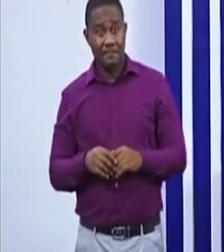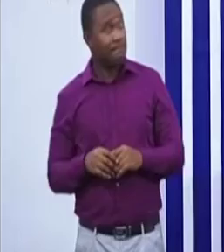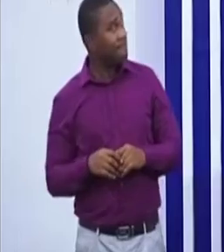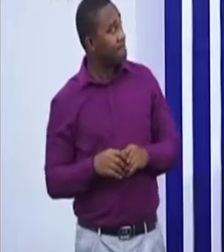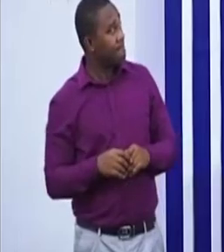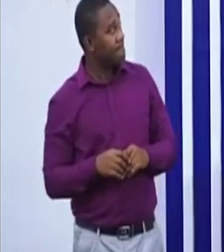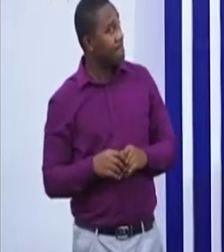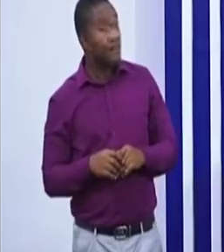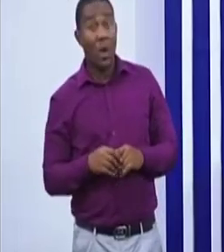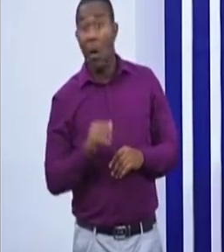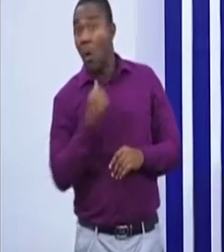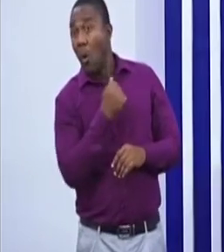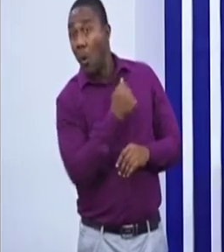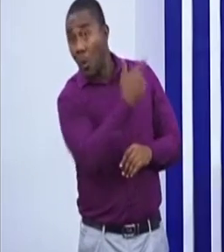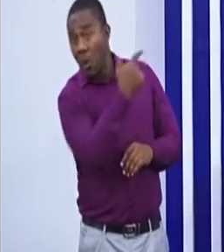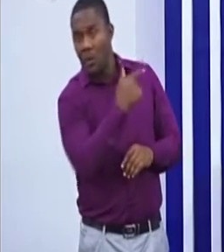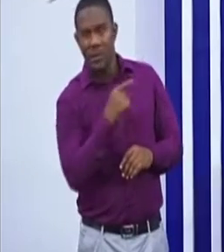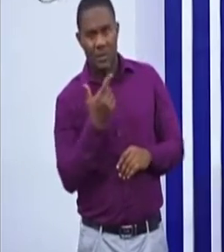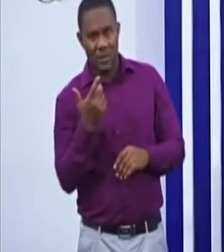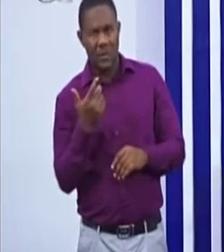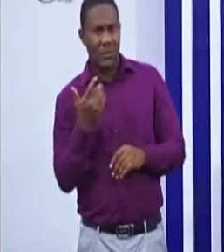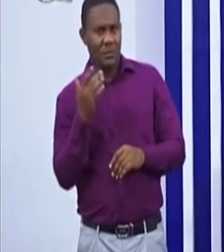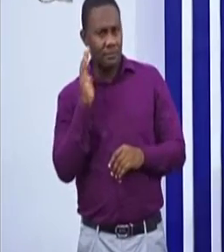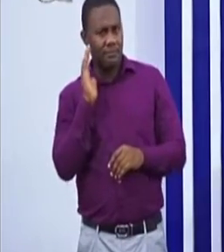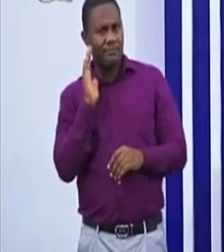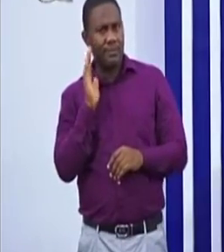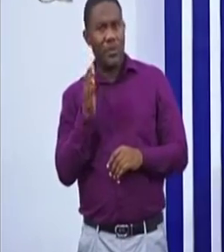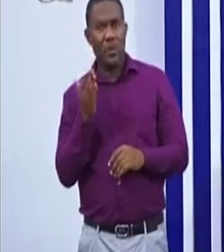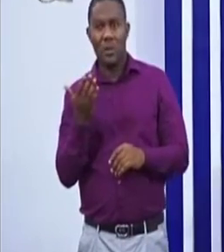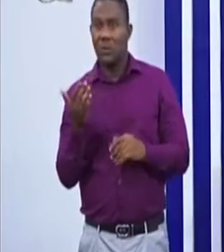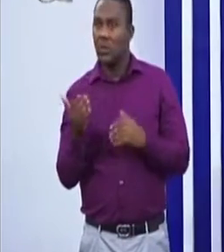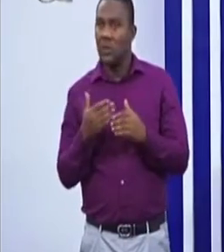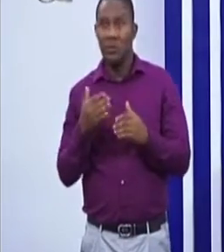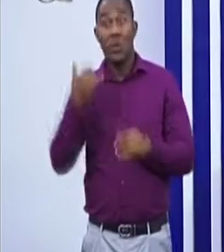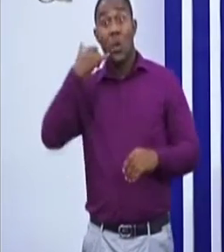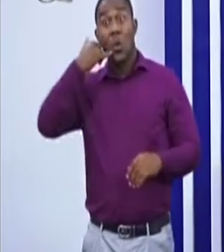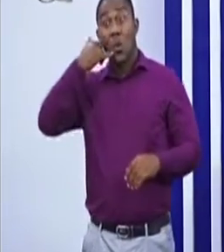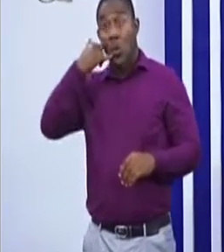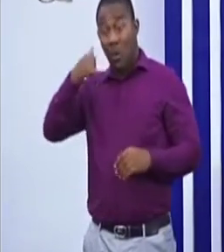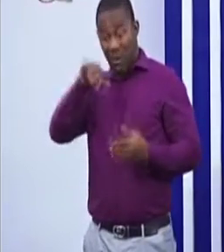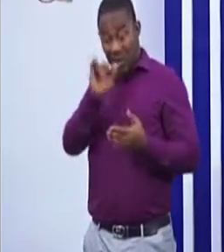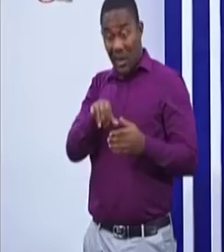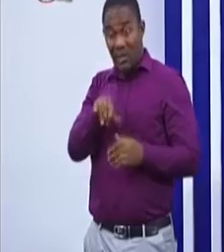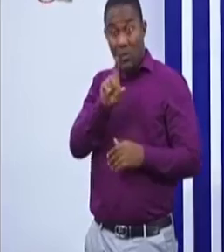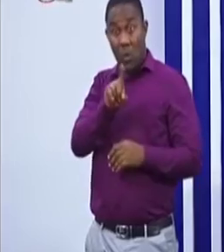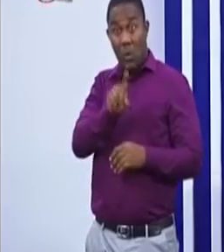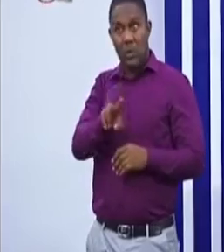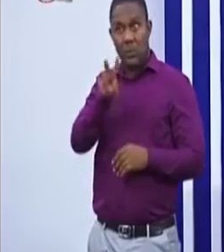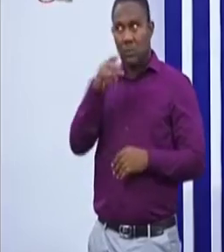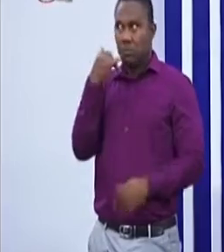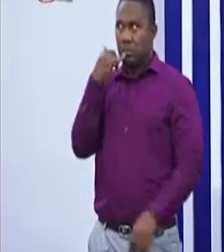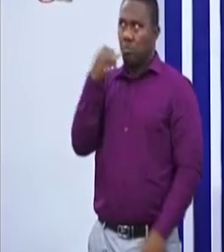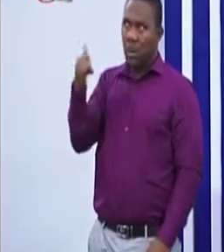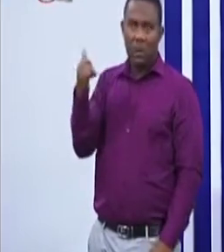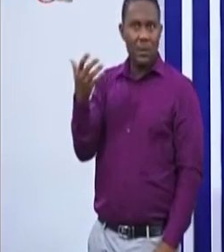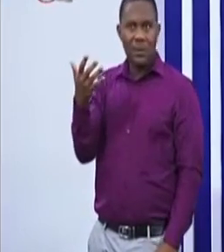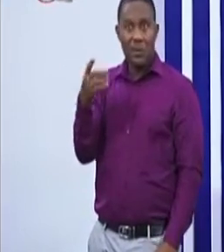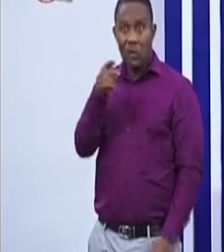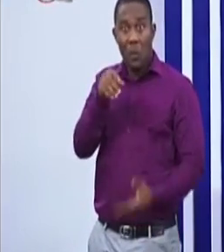efidie ni so wo machine nyina eno so ukọ ho no mo o frɛ saa number na eno so wo mmɔ ho